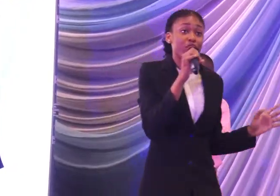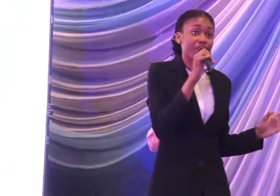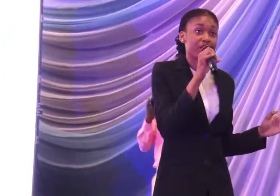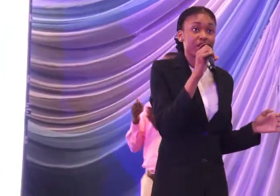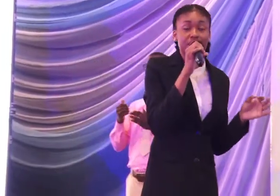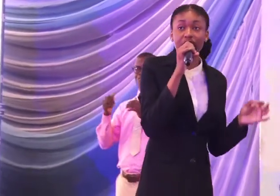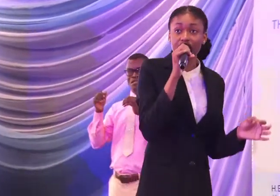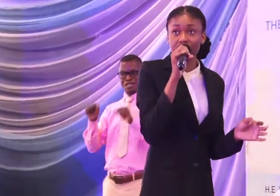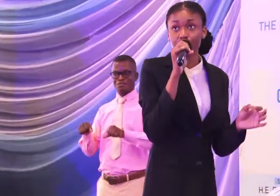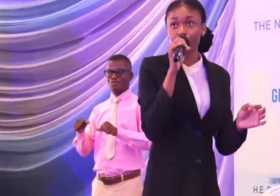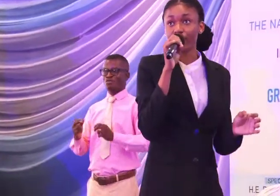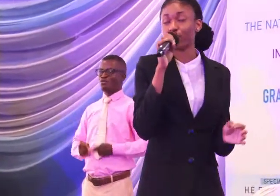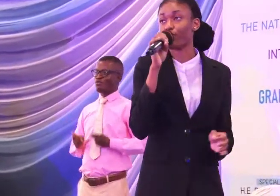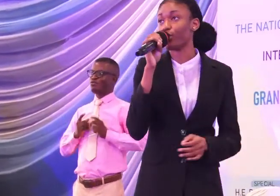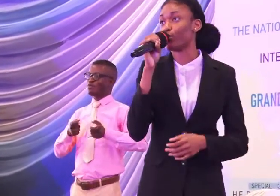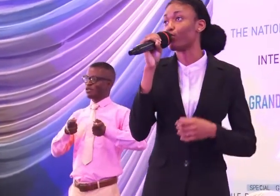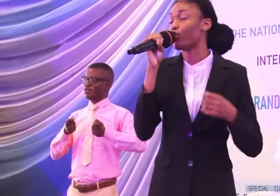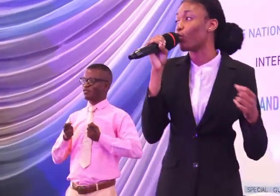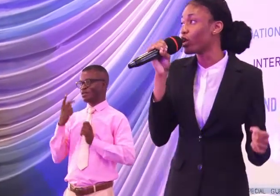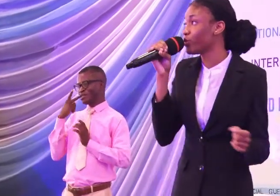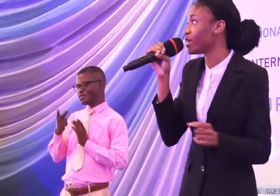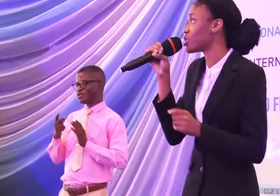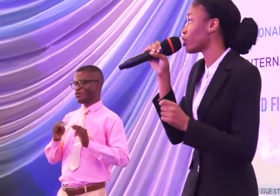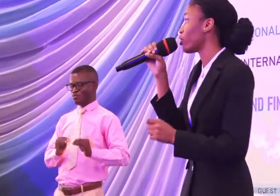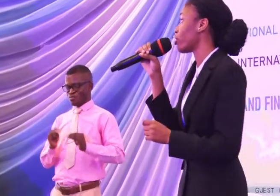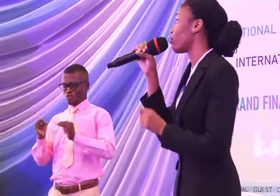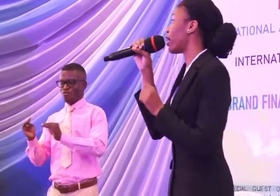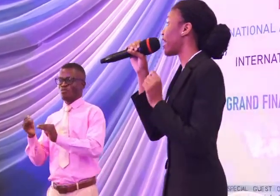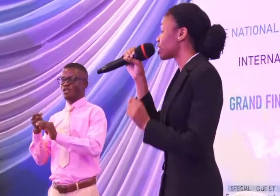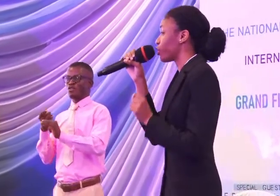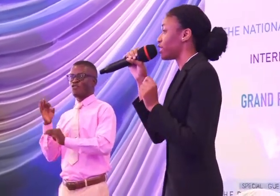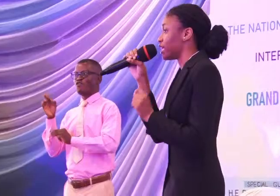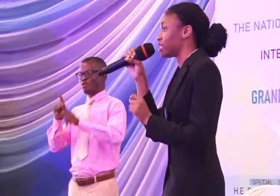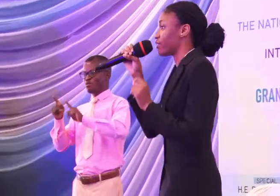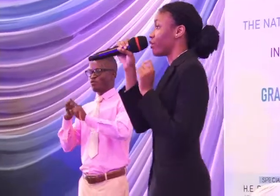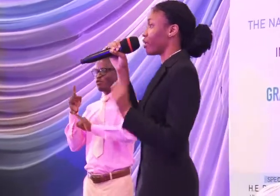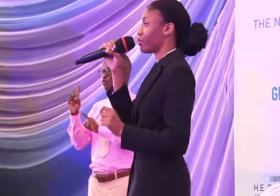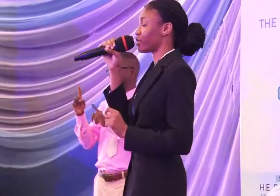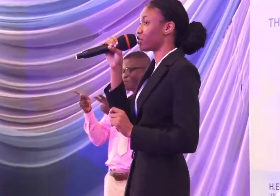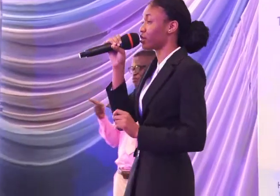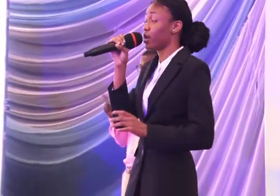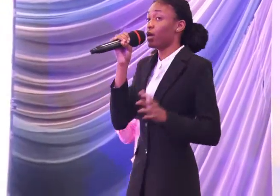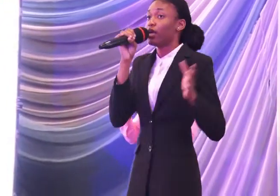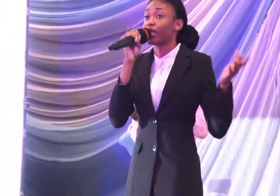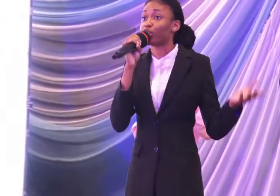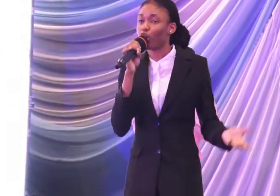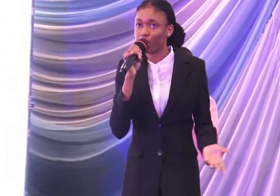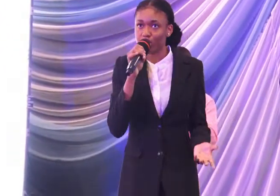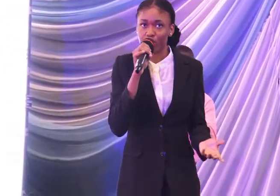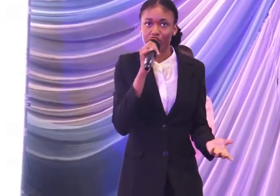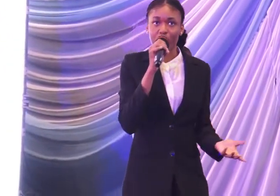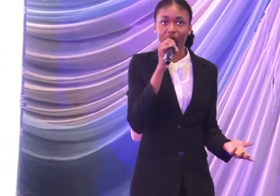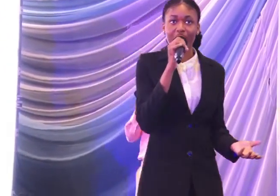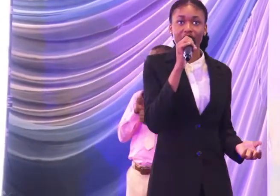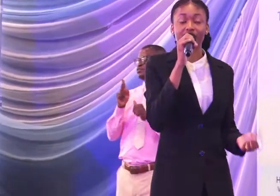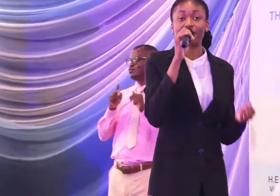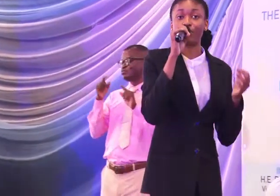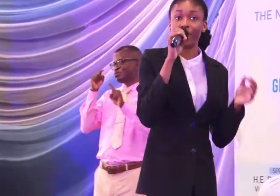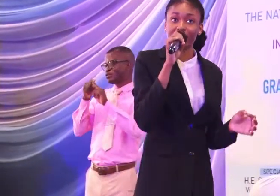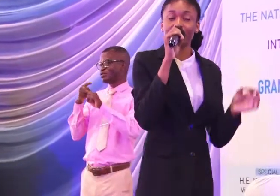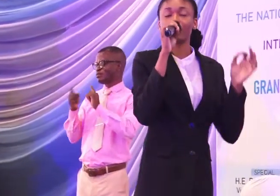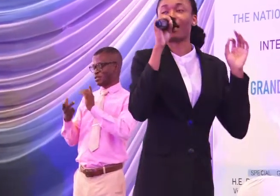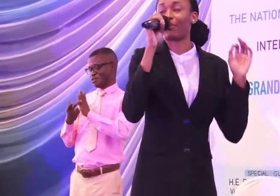Human trafficking is the illicit movement of people from one place to another for exploitative purposes. Technology, on the other hand,